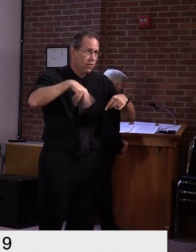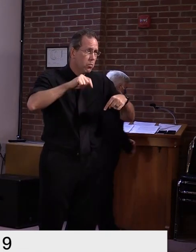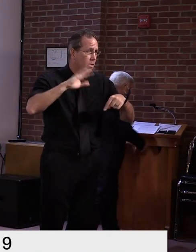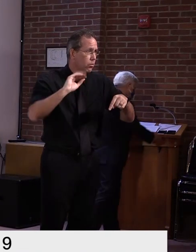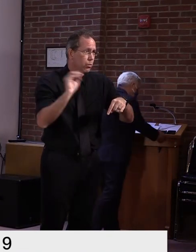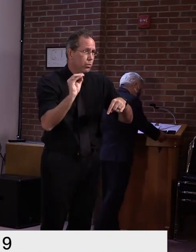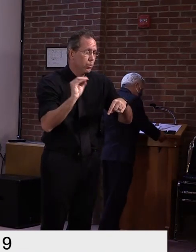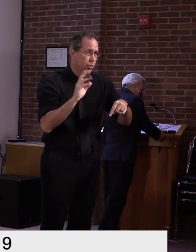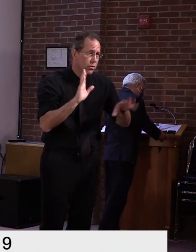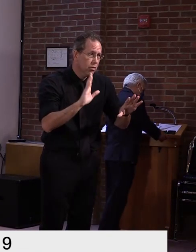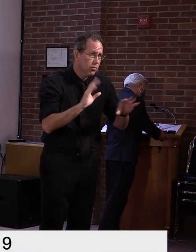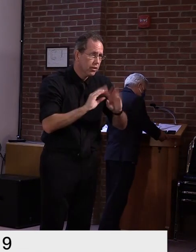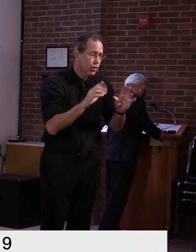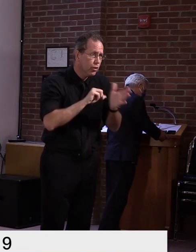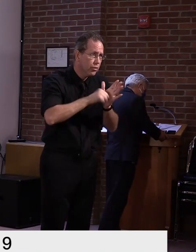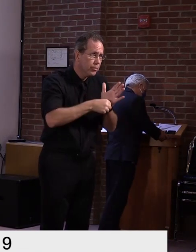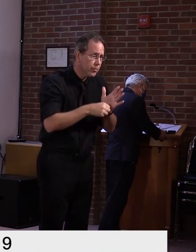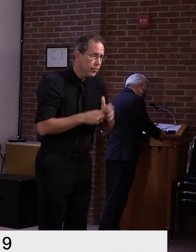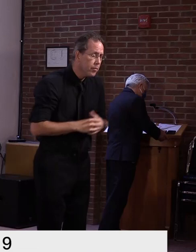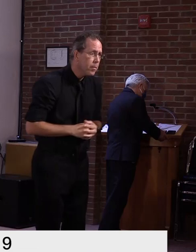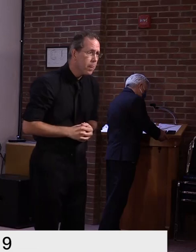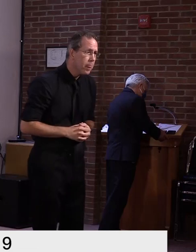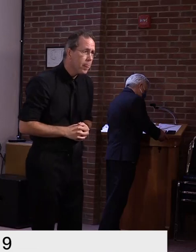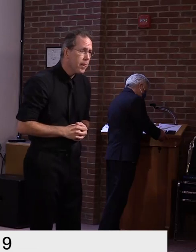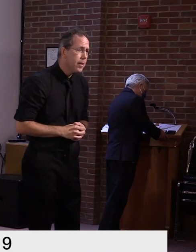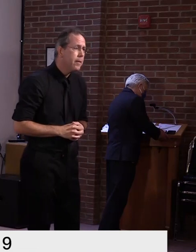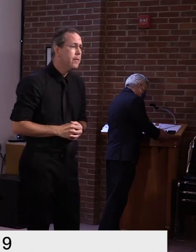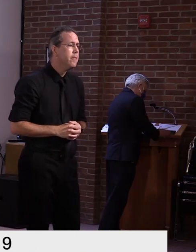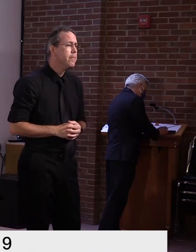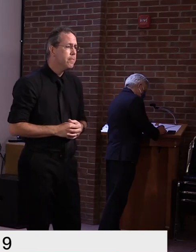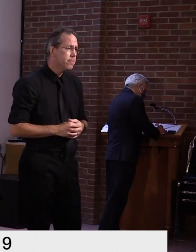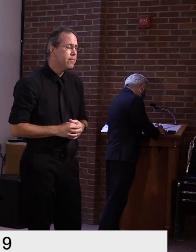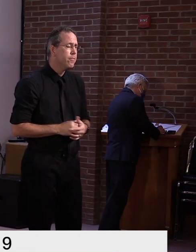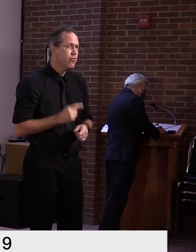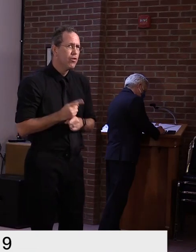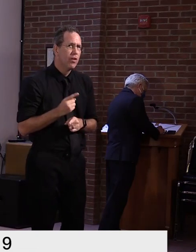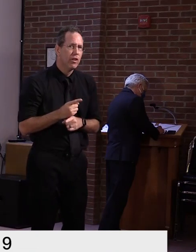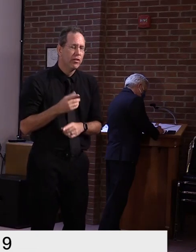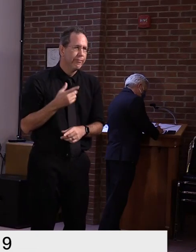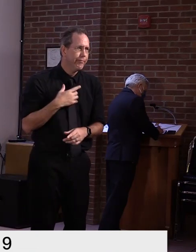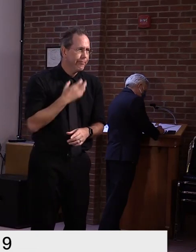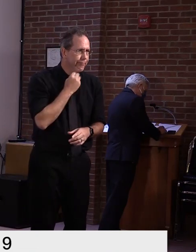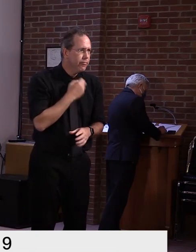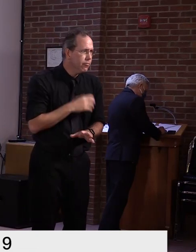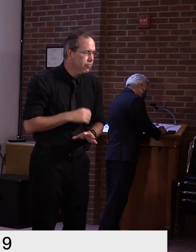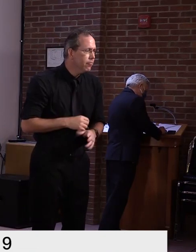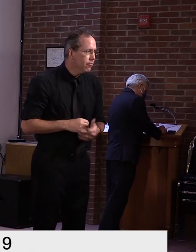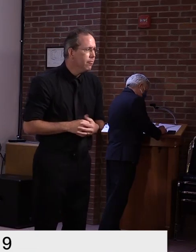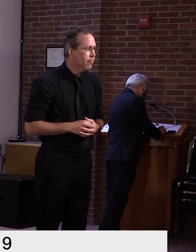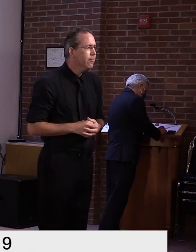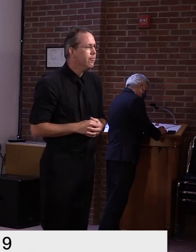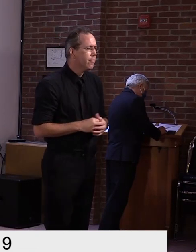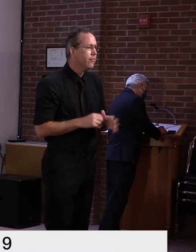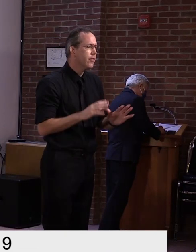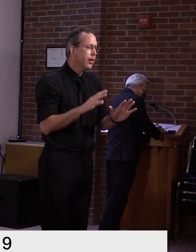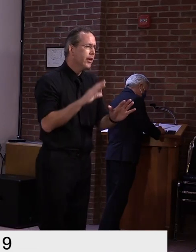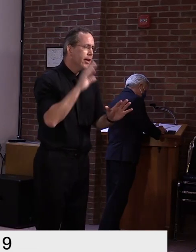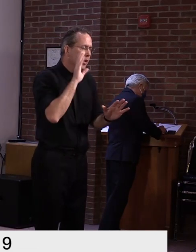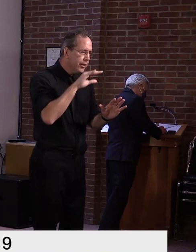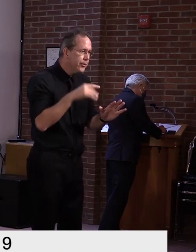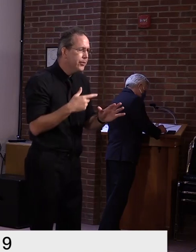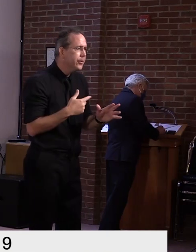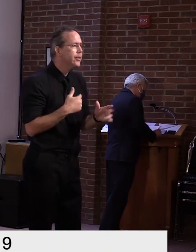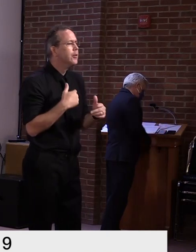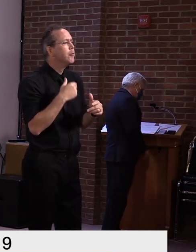of population, asking for help and basically being told, sorry, we don't have anybody to give